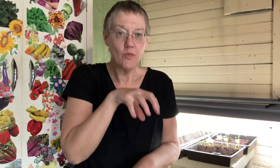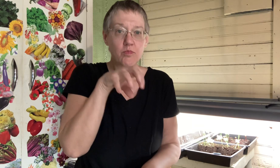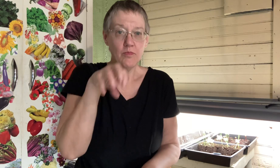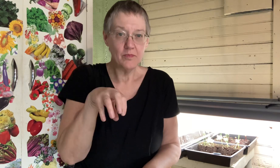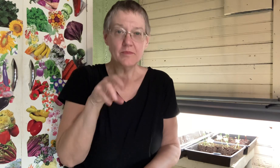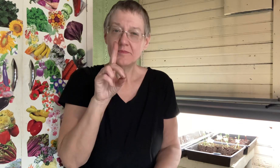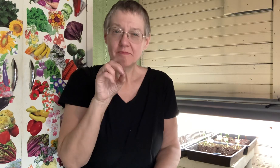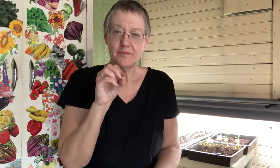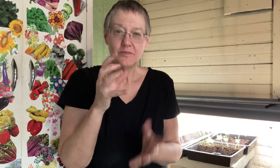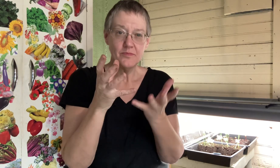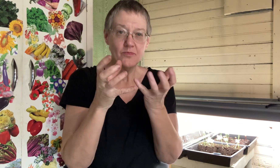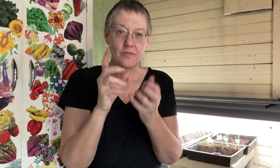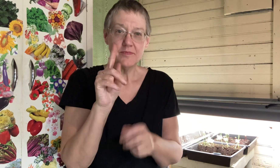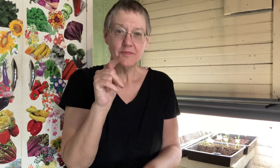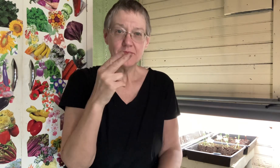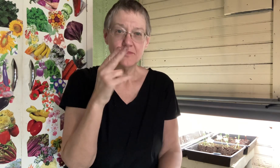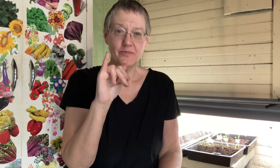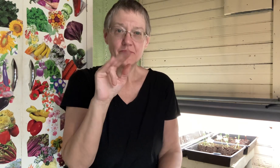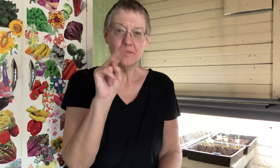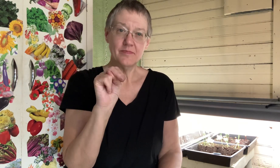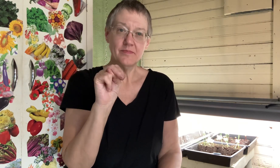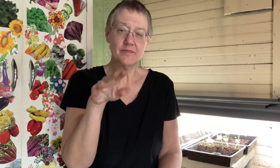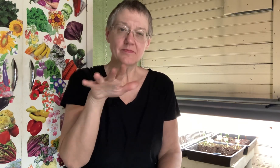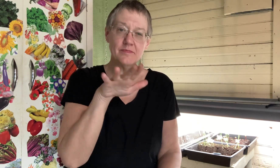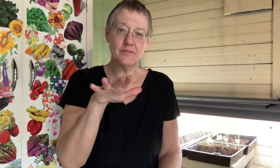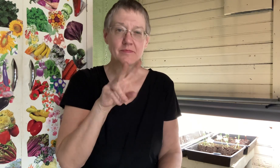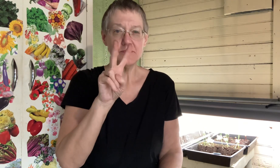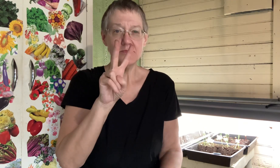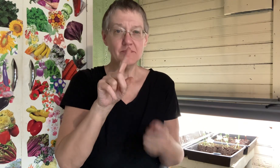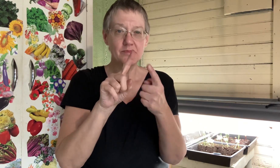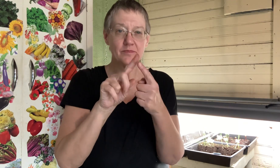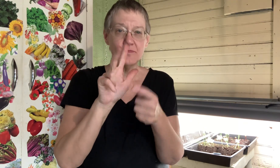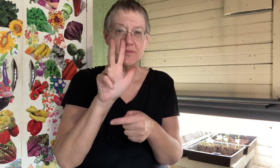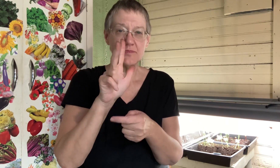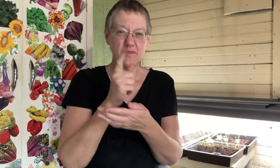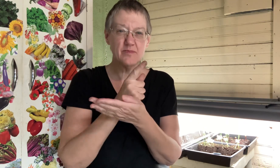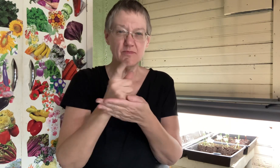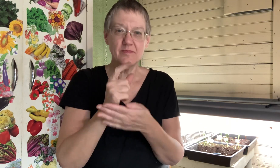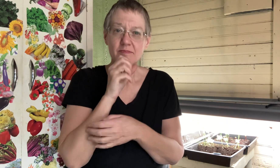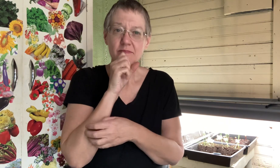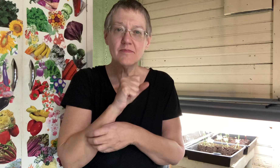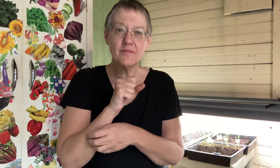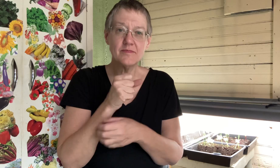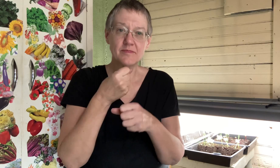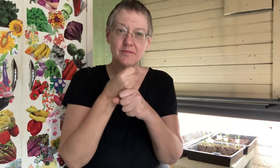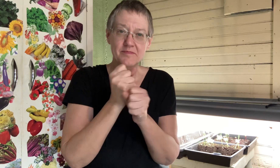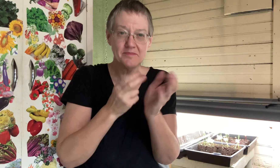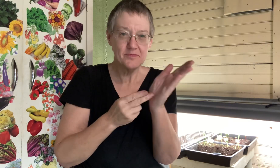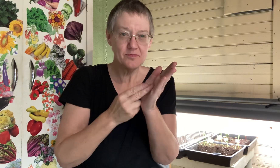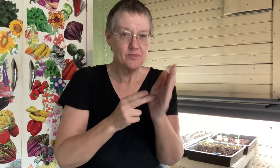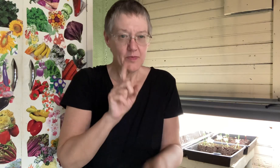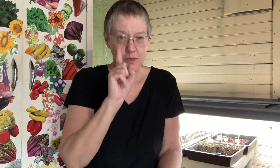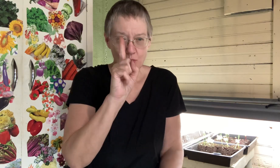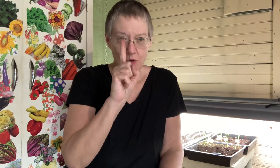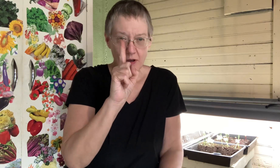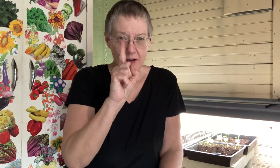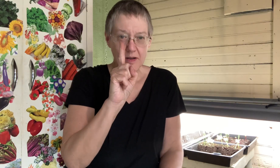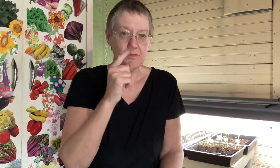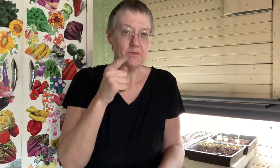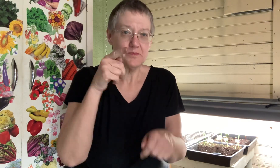Now, whether you leave them in the soil blocks or pot them up, you do want to thin them at about 2 to 3 weeks after you've sown them, and you